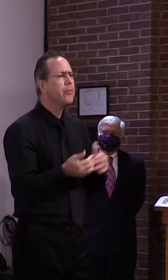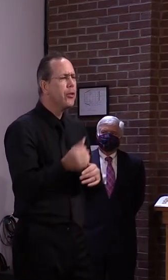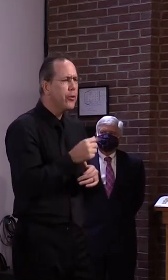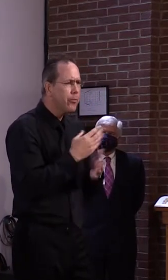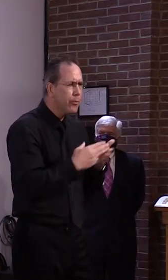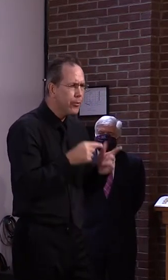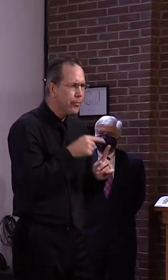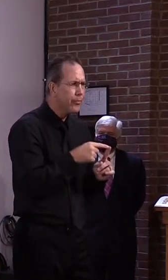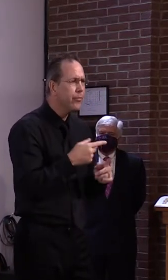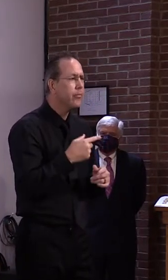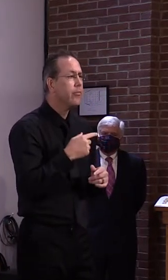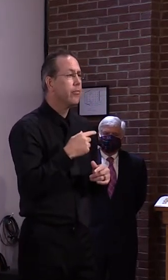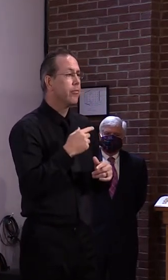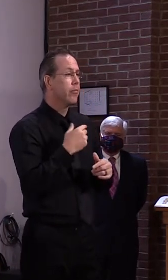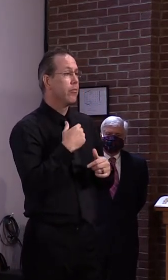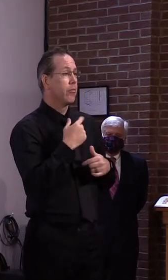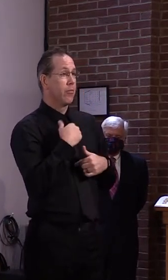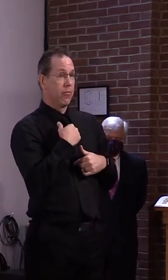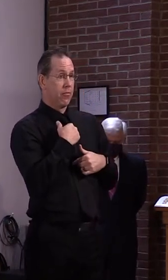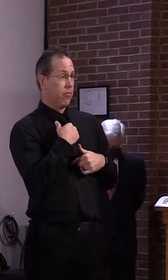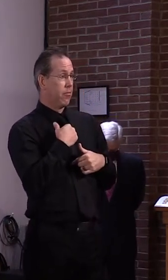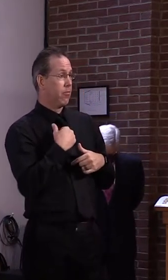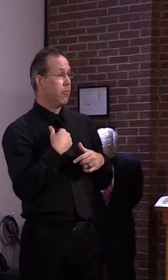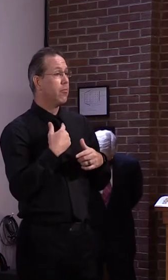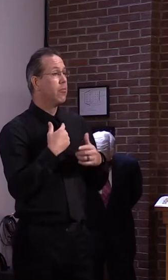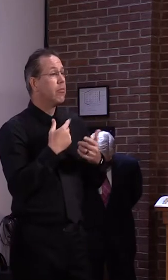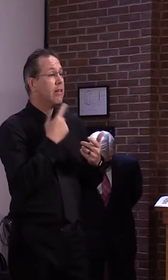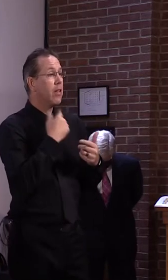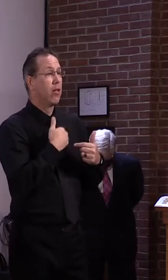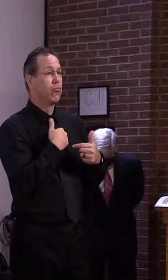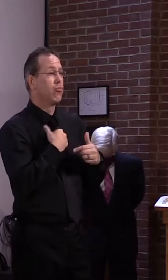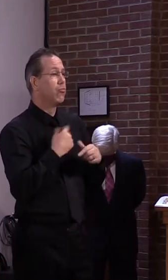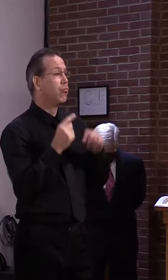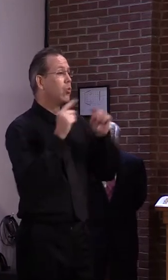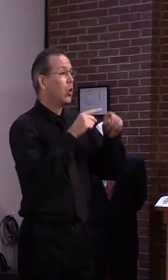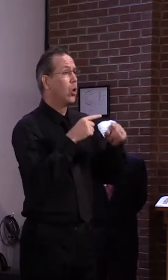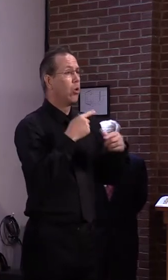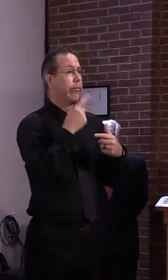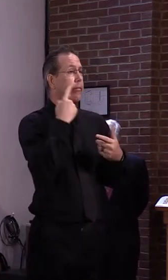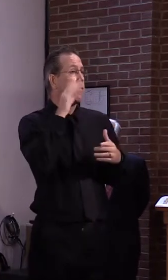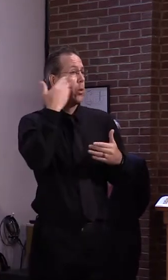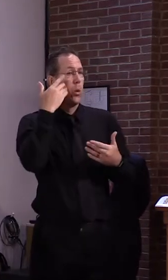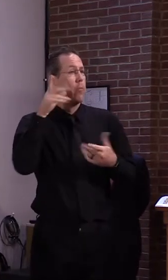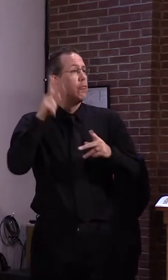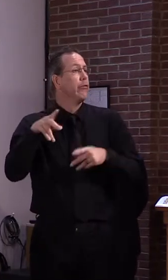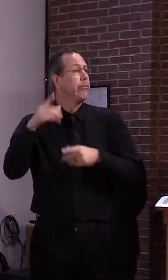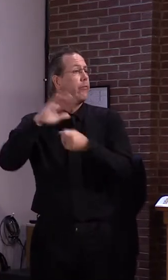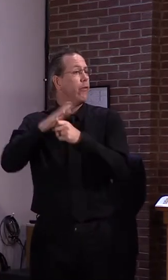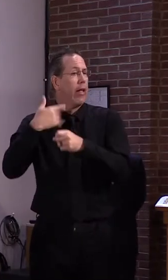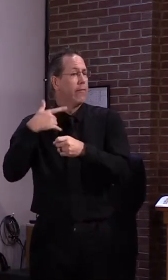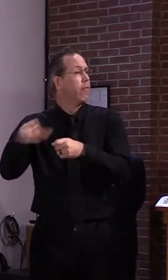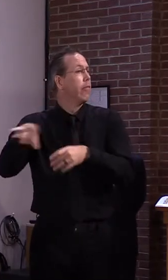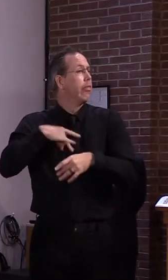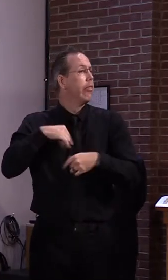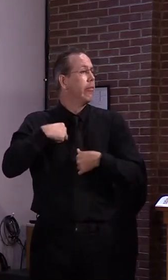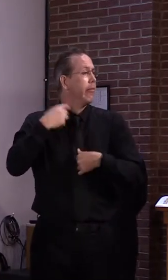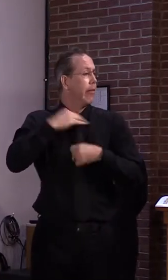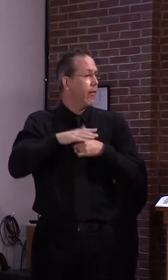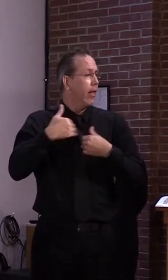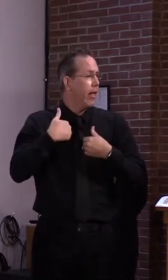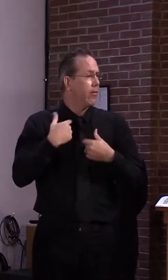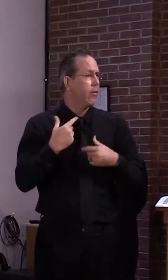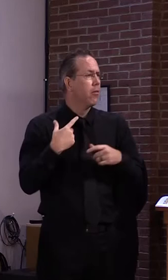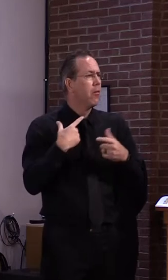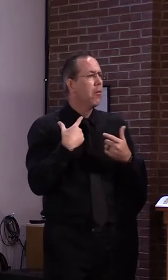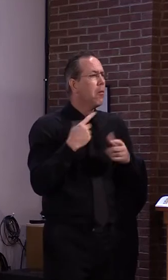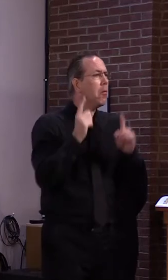is early on, presumably they may have a higher infectious load and burden than a person who's later on.